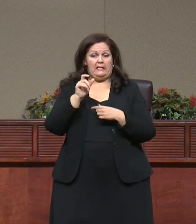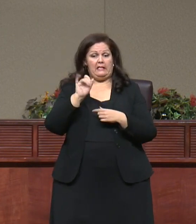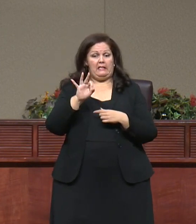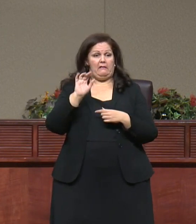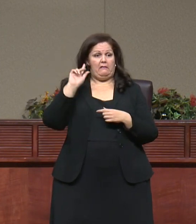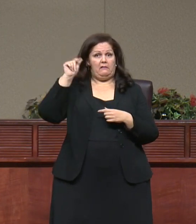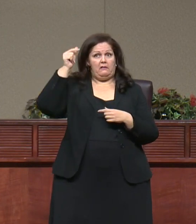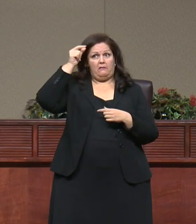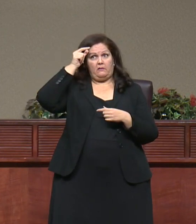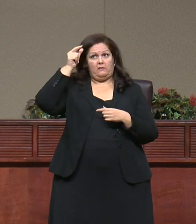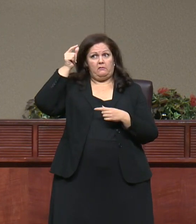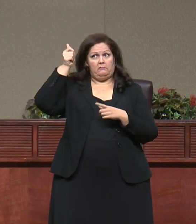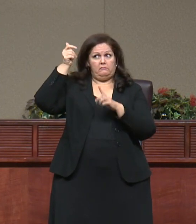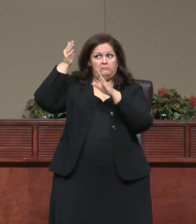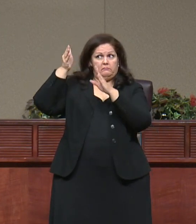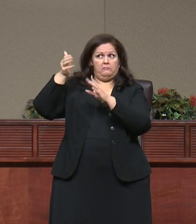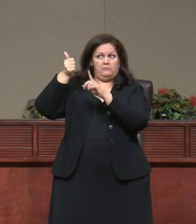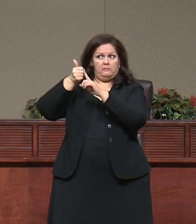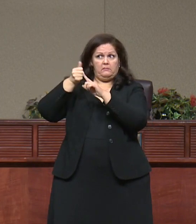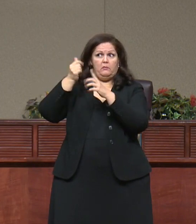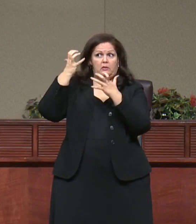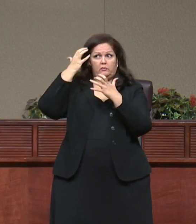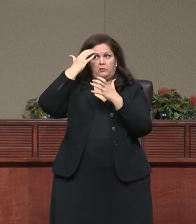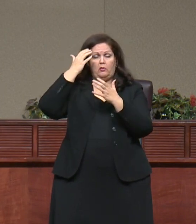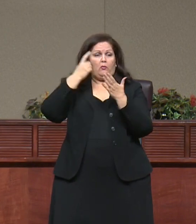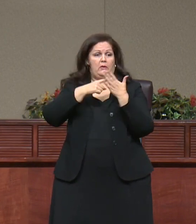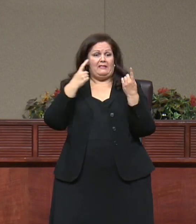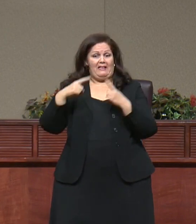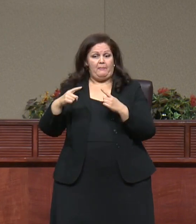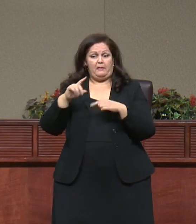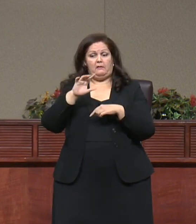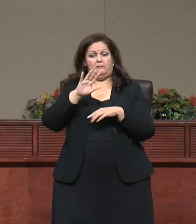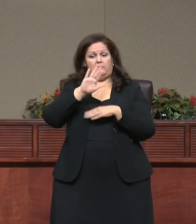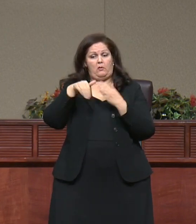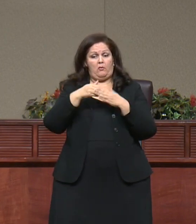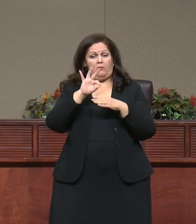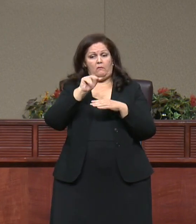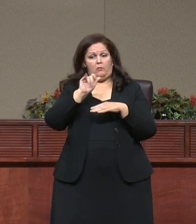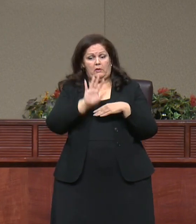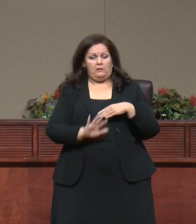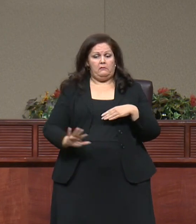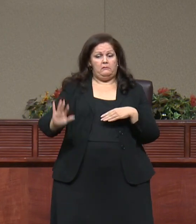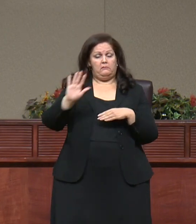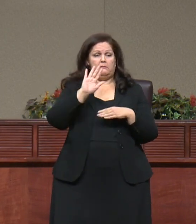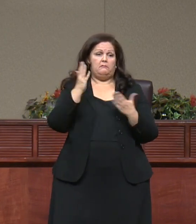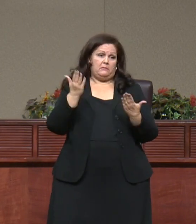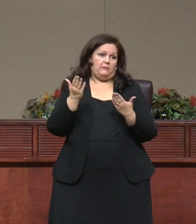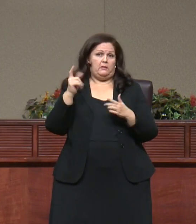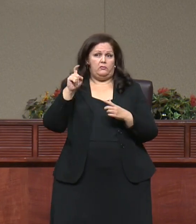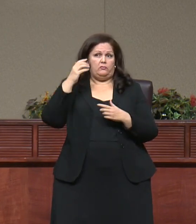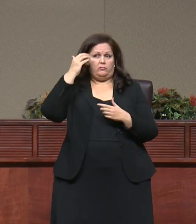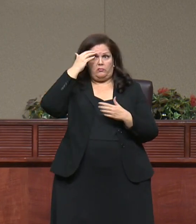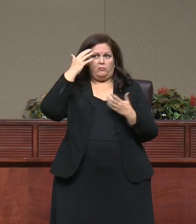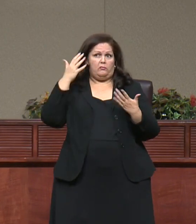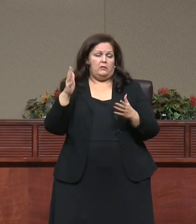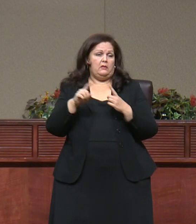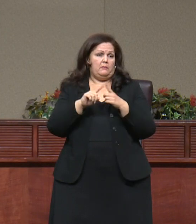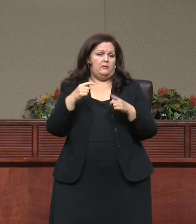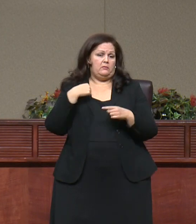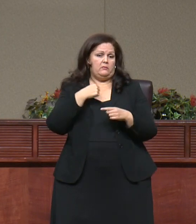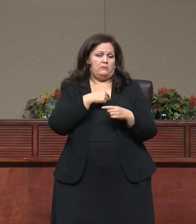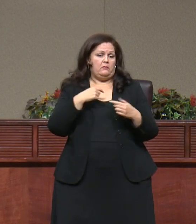to know what is happening throughout the state of Florida, and perhaps they should already know that, because we